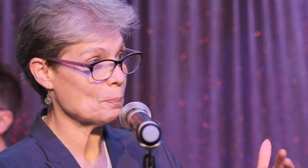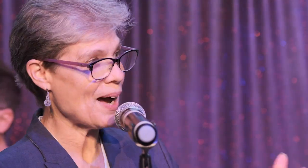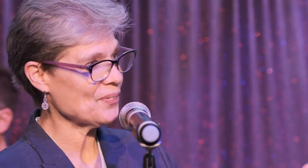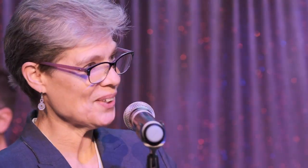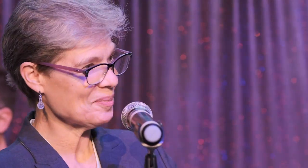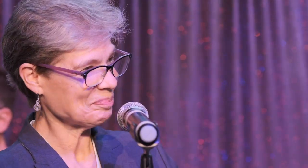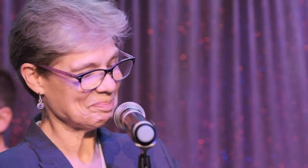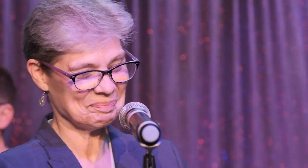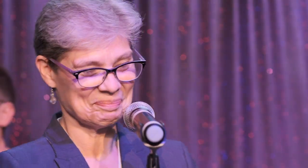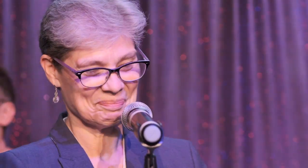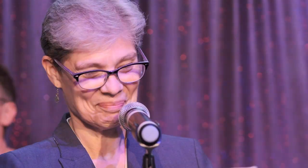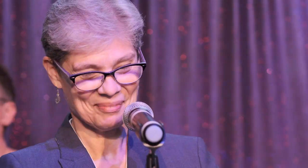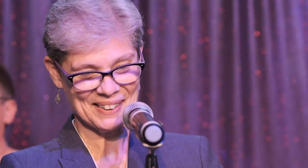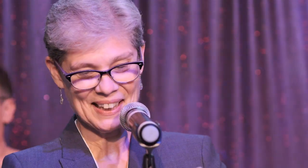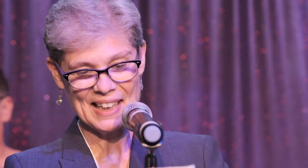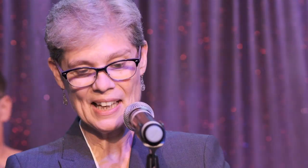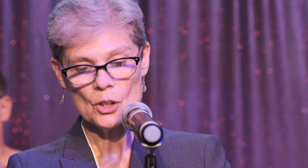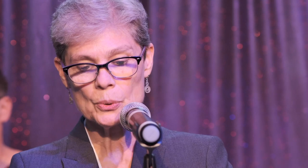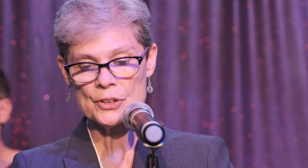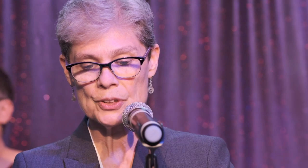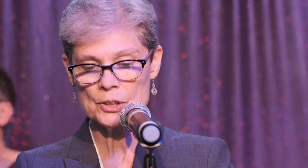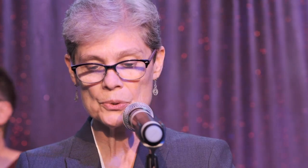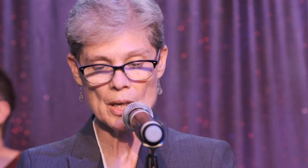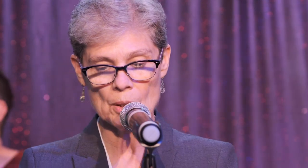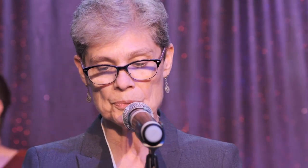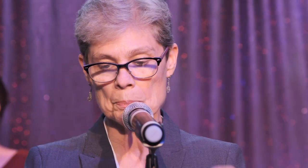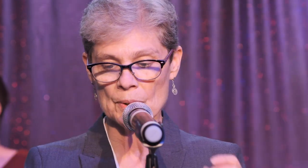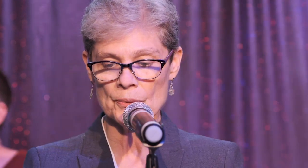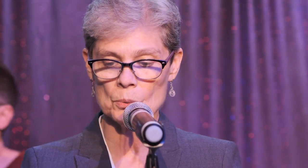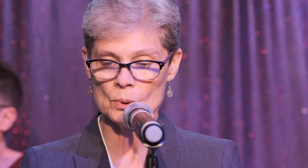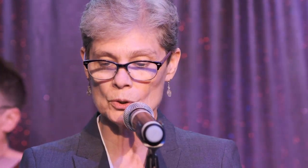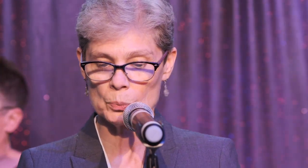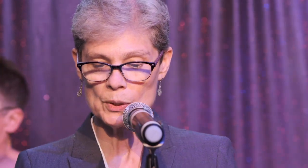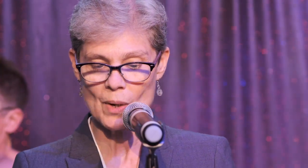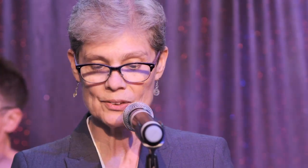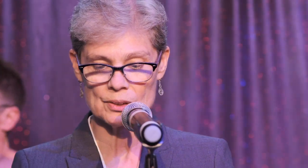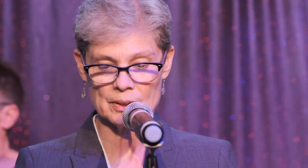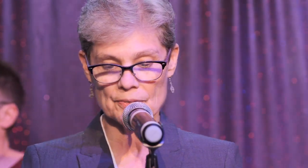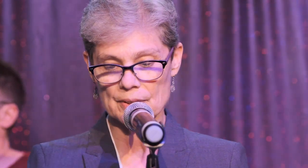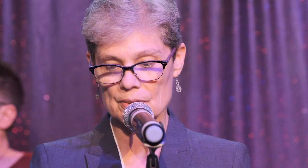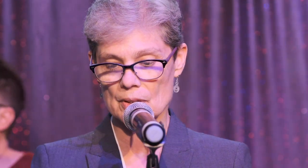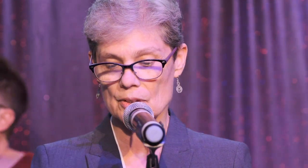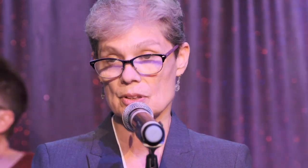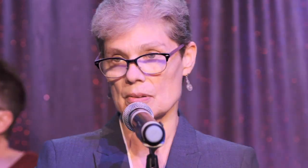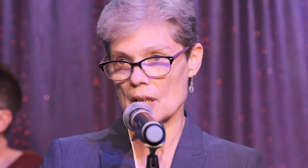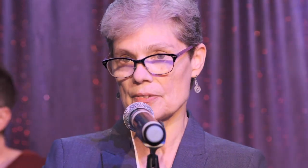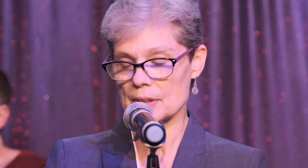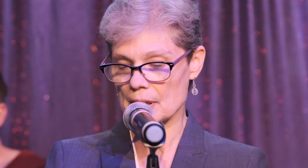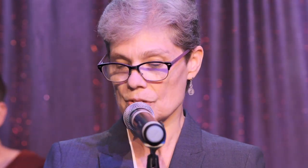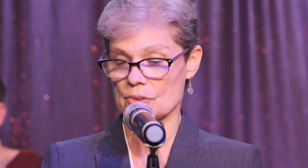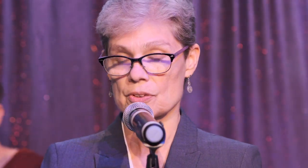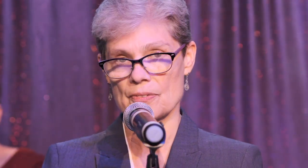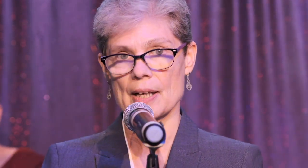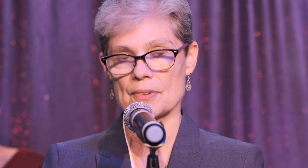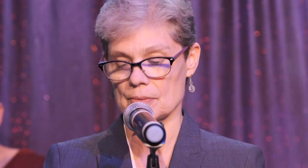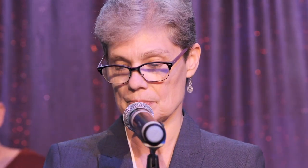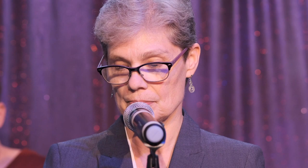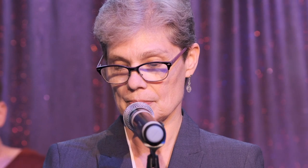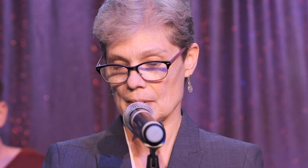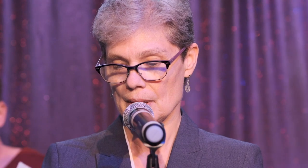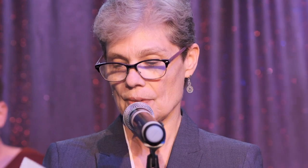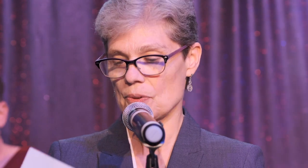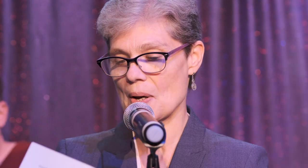and to her posse, who continue to help to build the world we want to live in, to love in, to survive